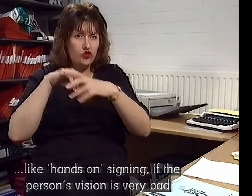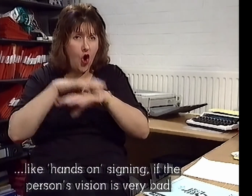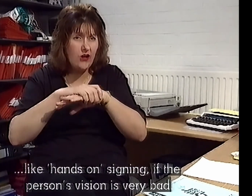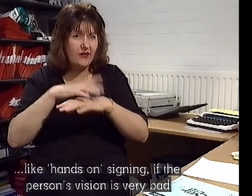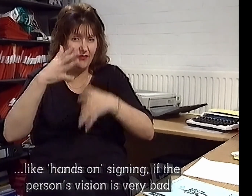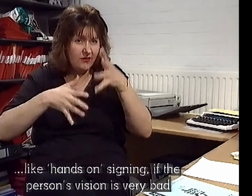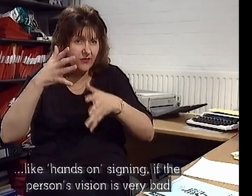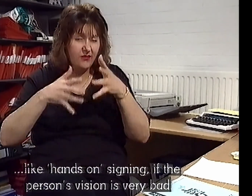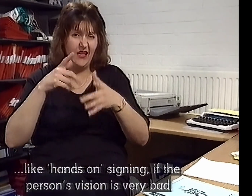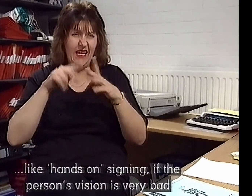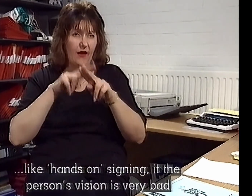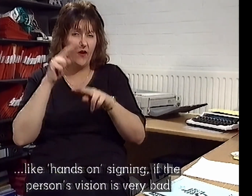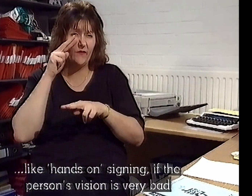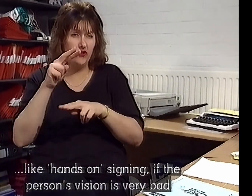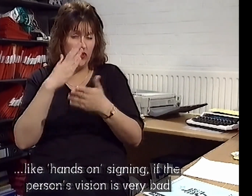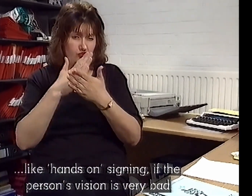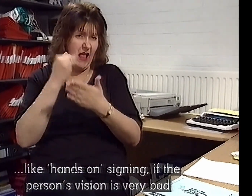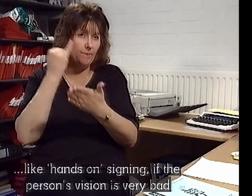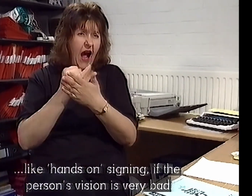hands-on signing if the person's vision is very bad.